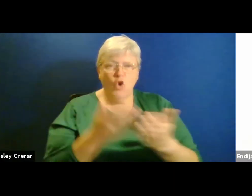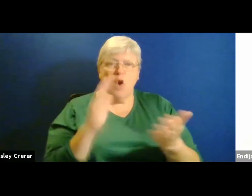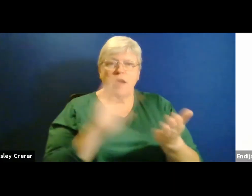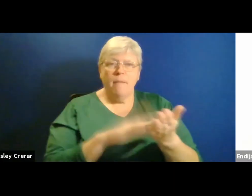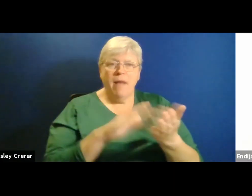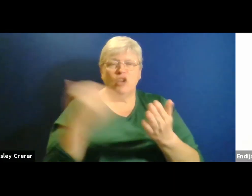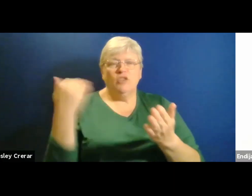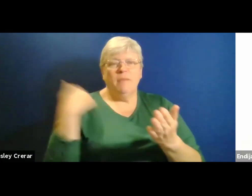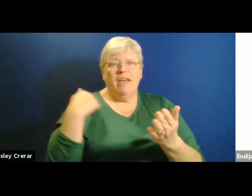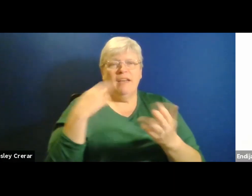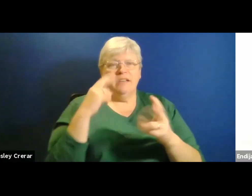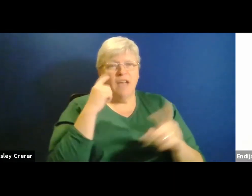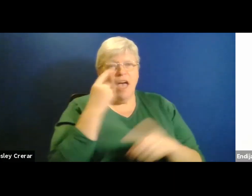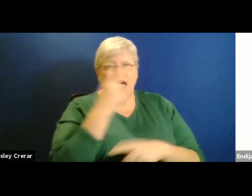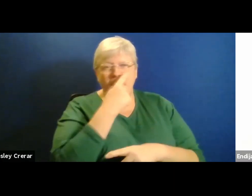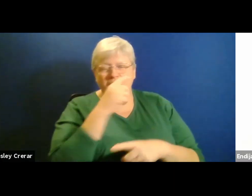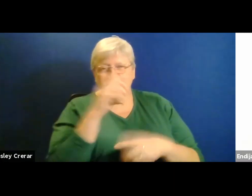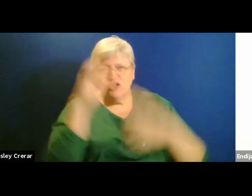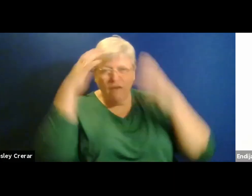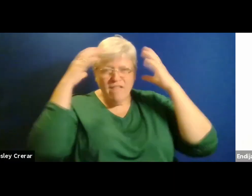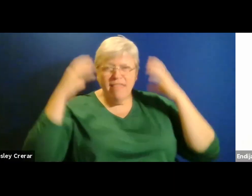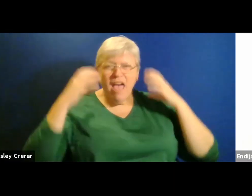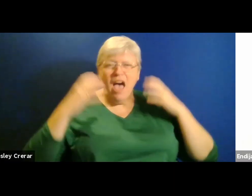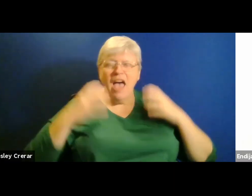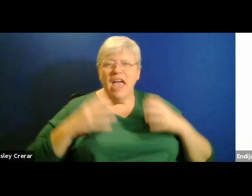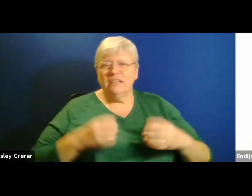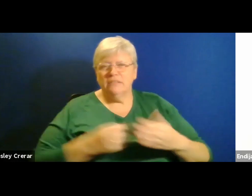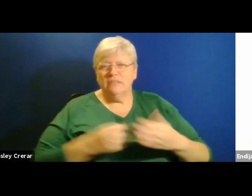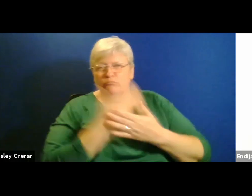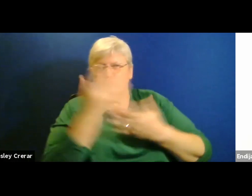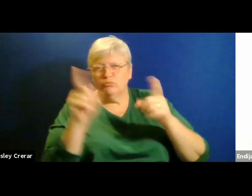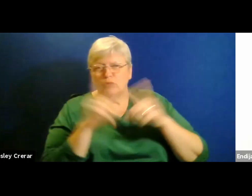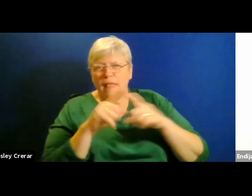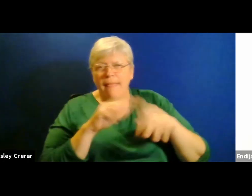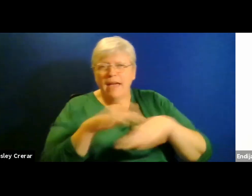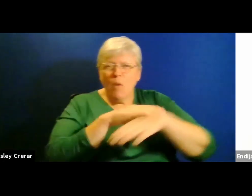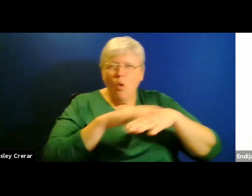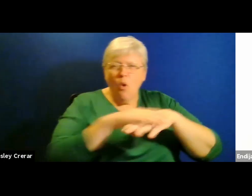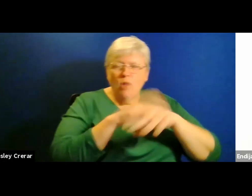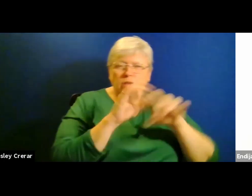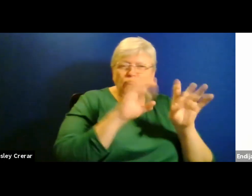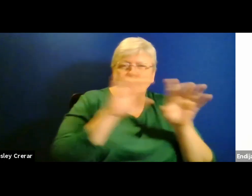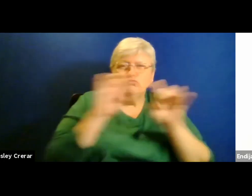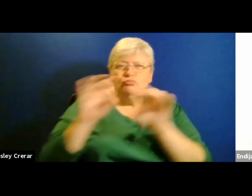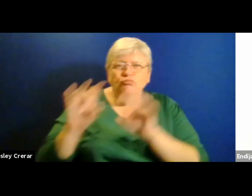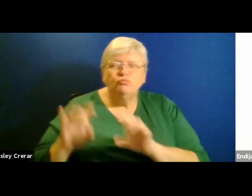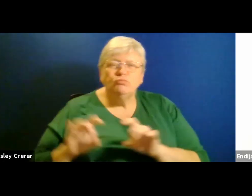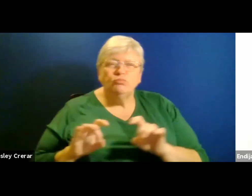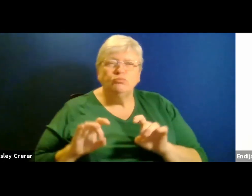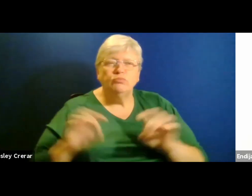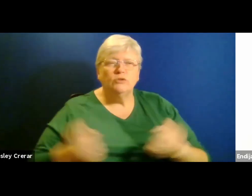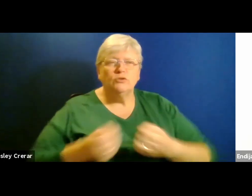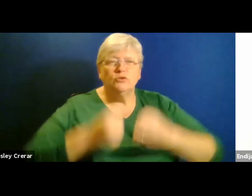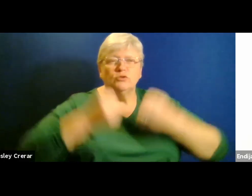The eyes of lions and bulls glow like smooth polished stones. There is spark in them, strength in their